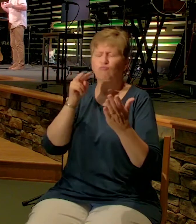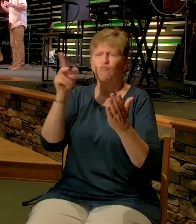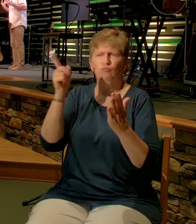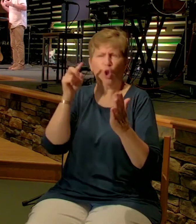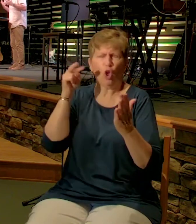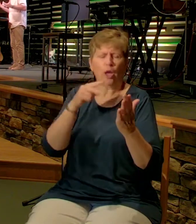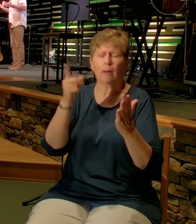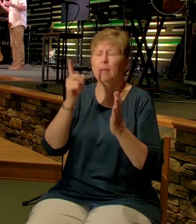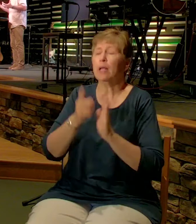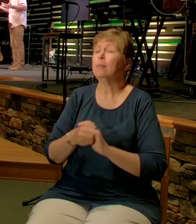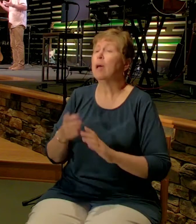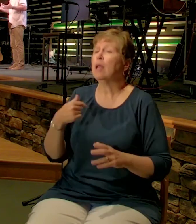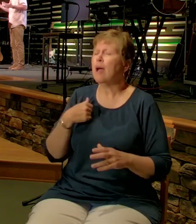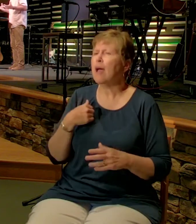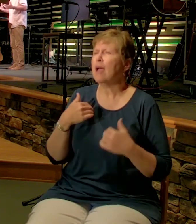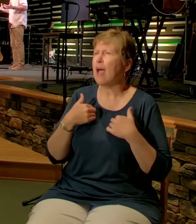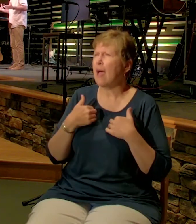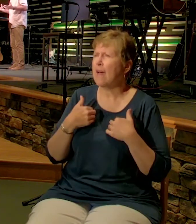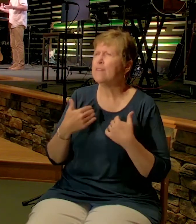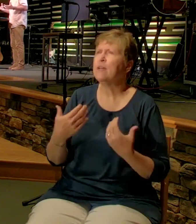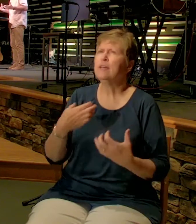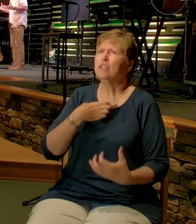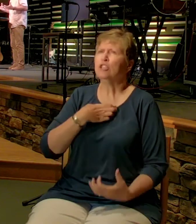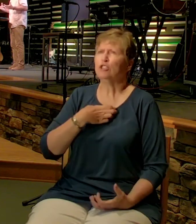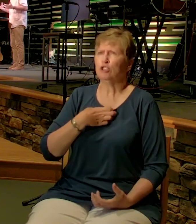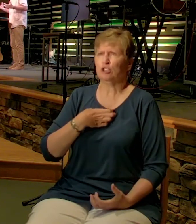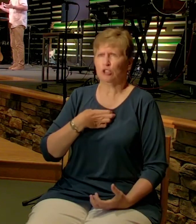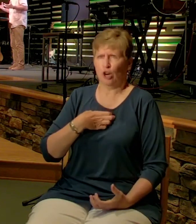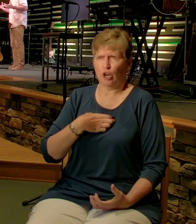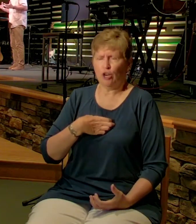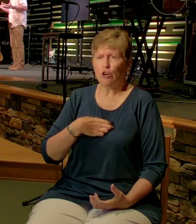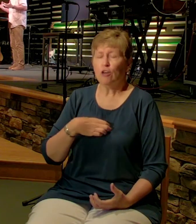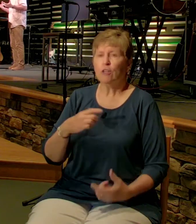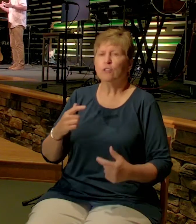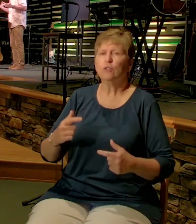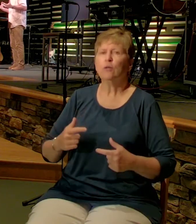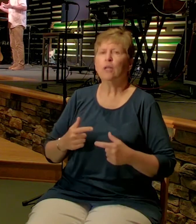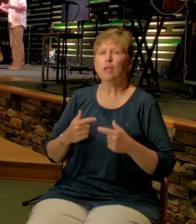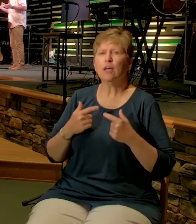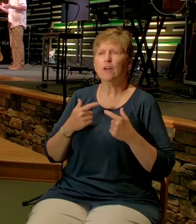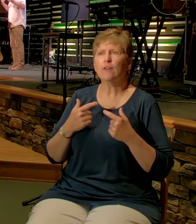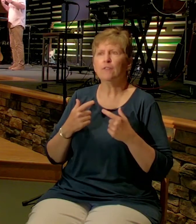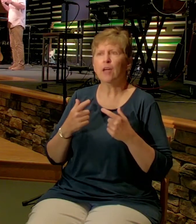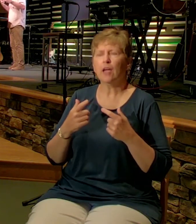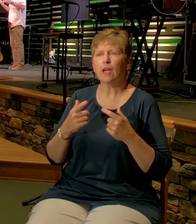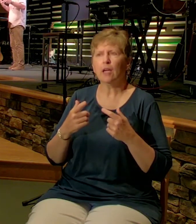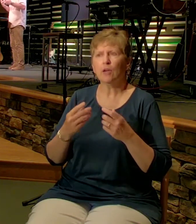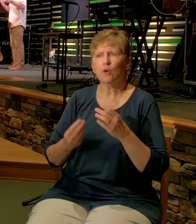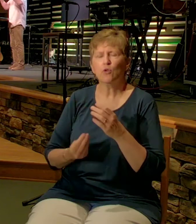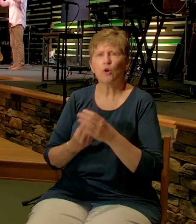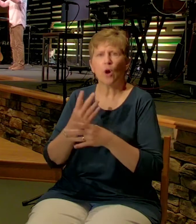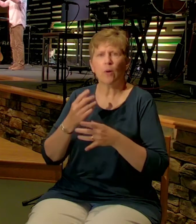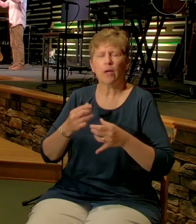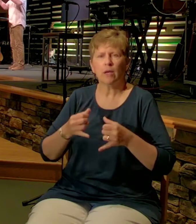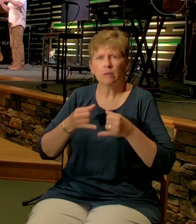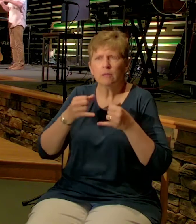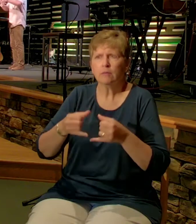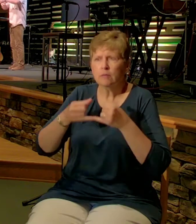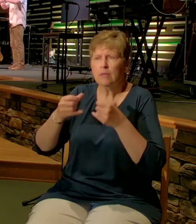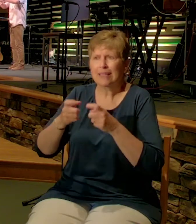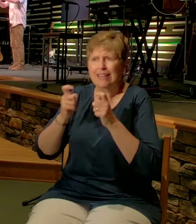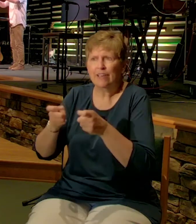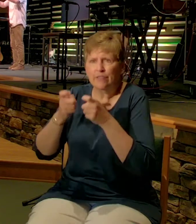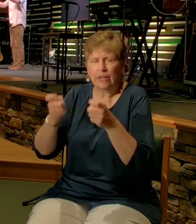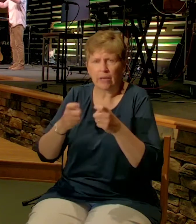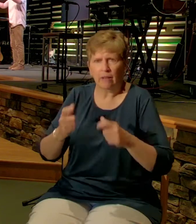and I have this desire to live a fruitful life, both in my relationship with my God, but also in